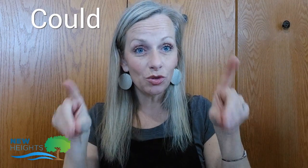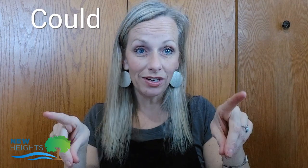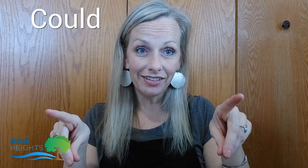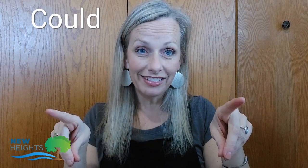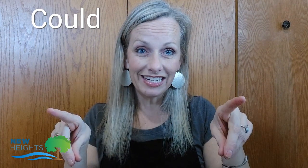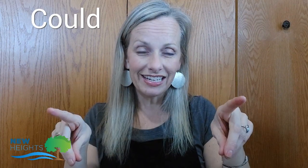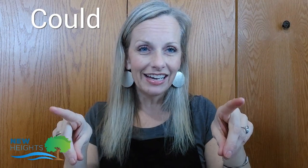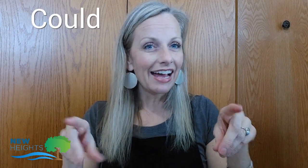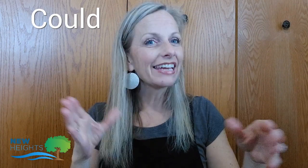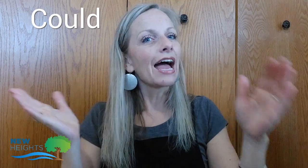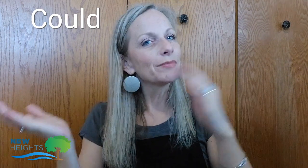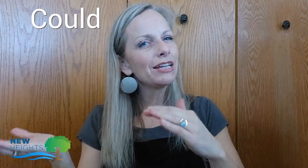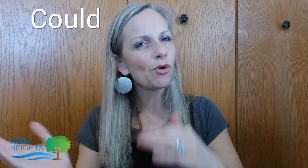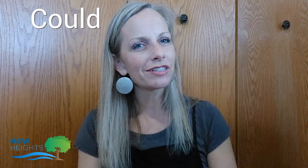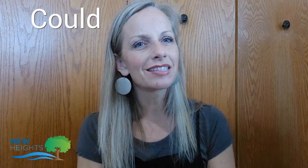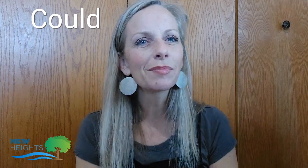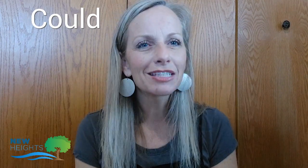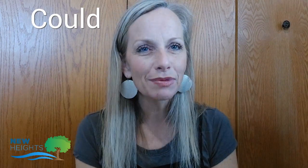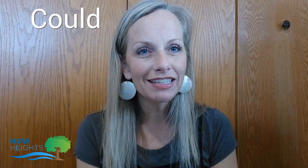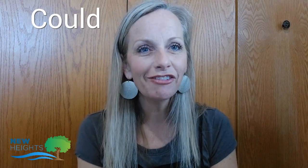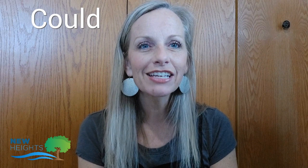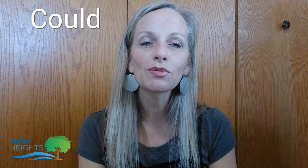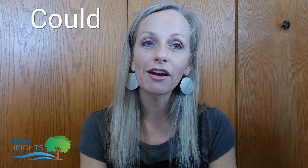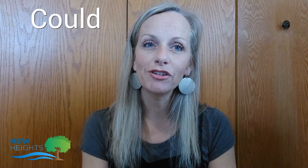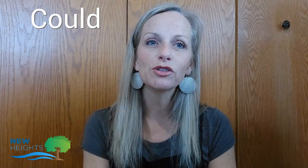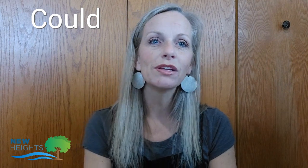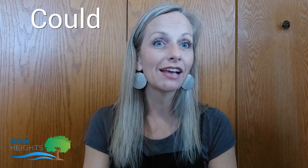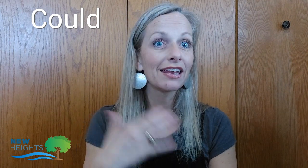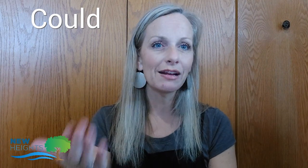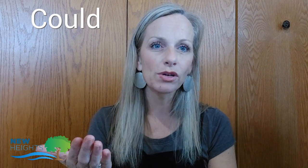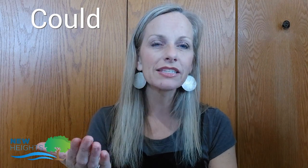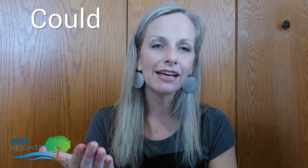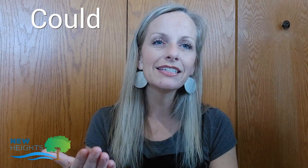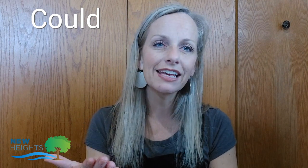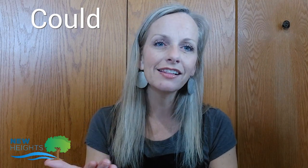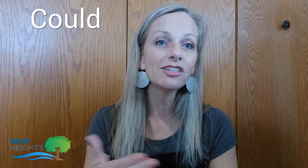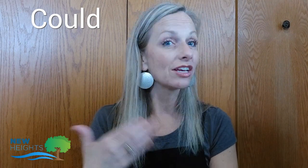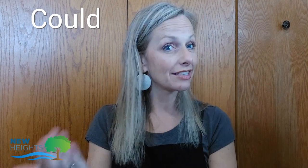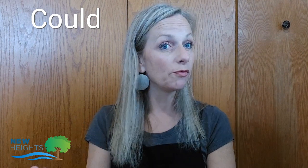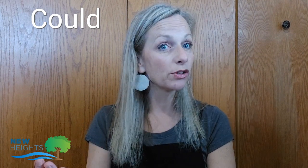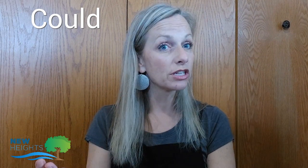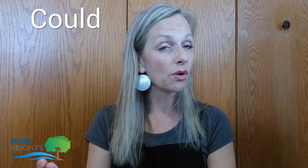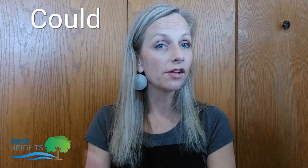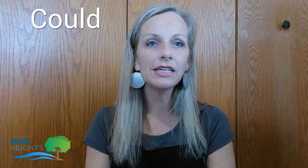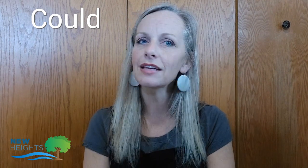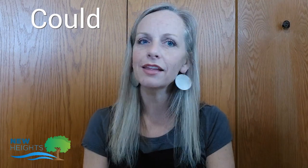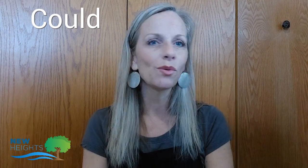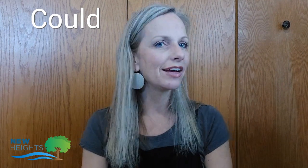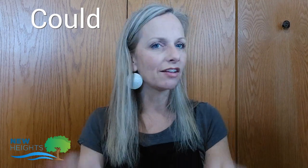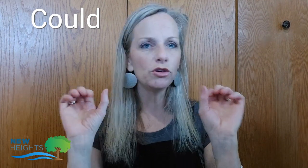a D. Again, I'm getting more into some of the specifics where if you're doing kind of that more signed English, it's helpful to know all these. Otherwise, if you